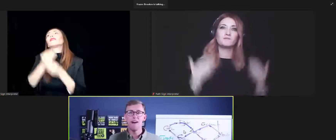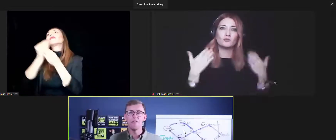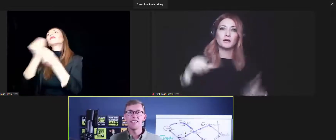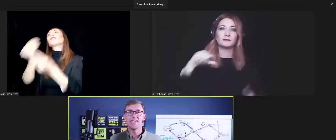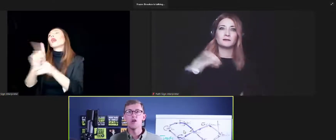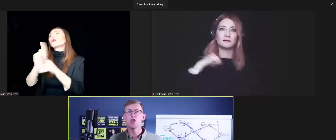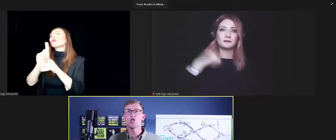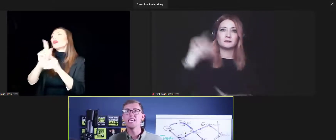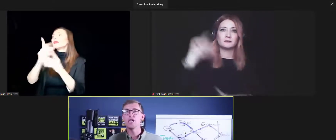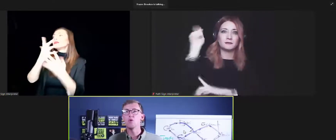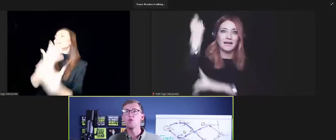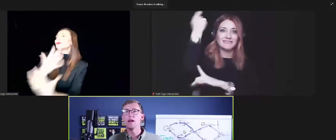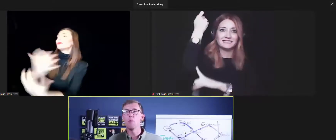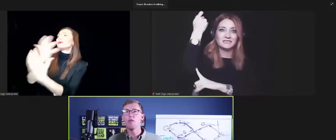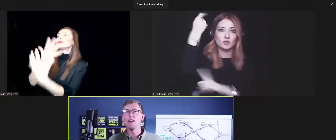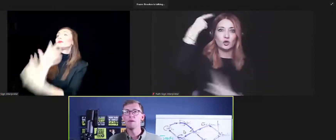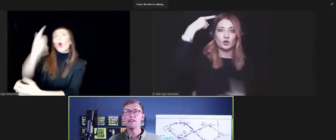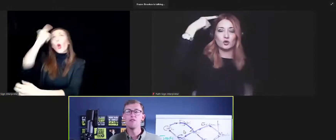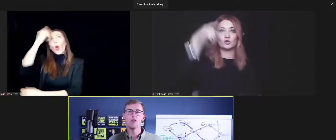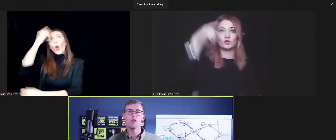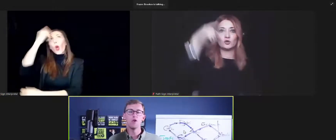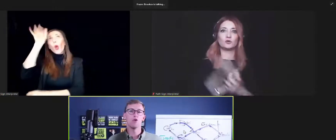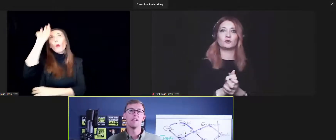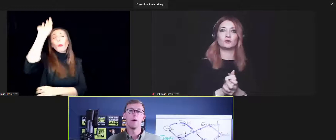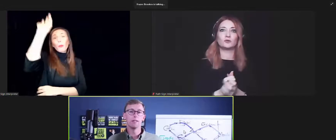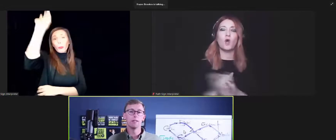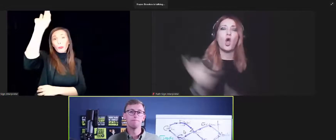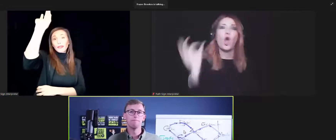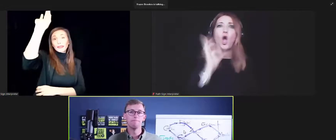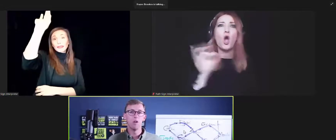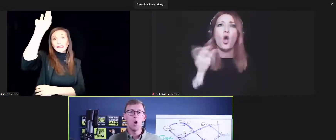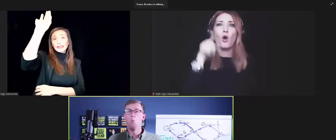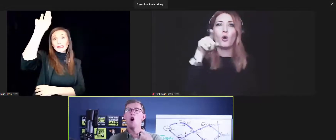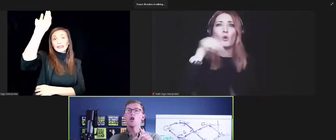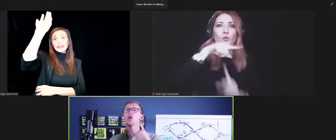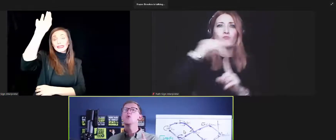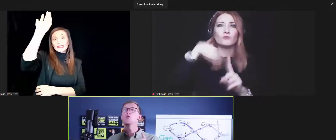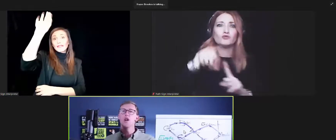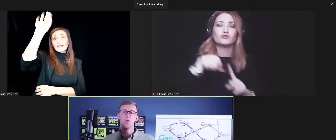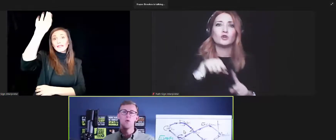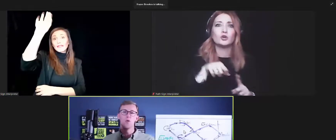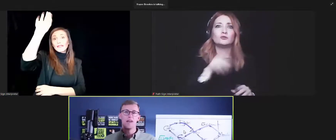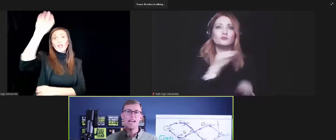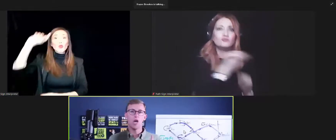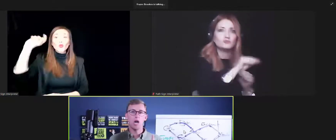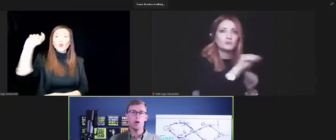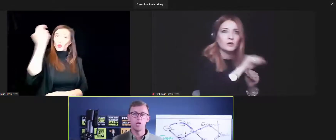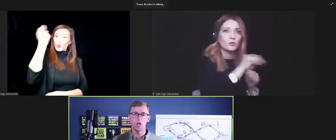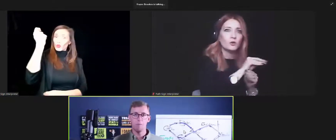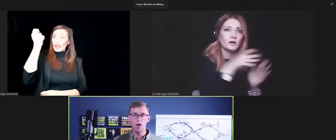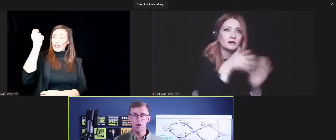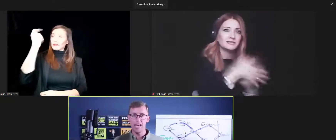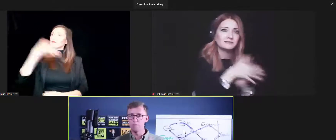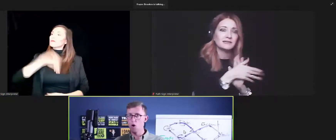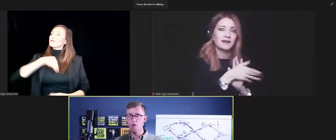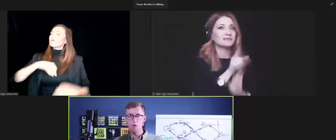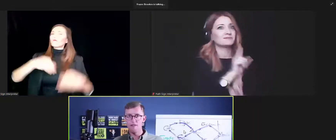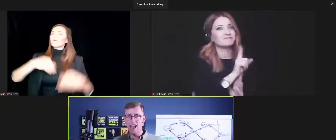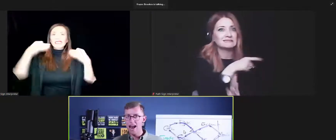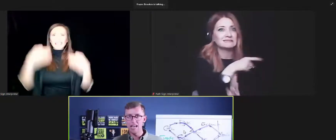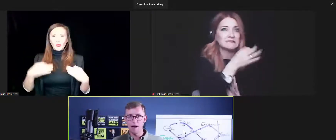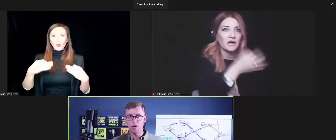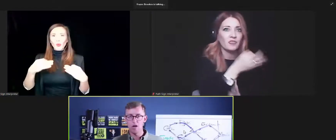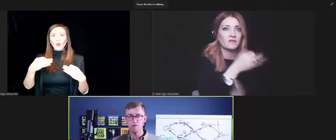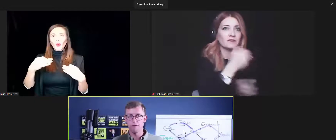fact that they did not see you doing what they believe that you should be doing? What you do is going to inspire your kids more than you have